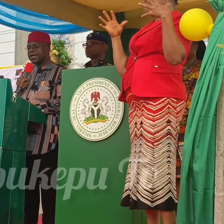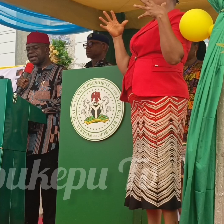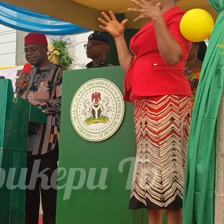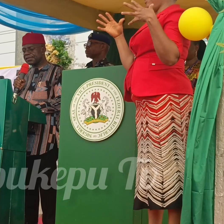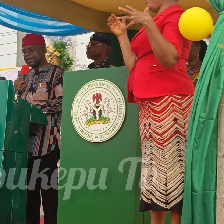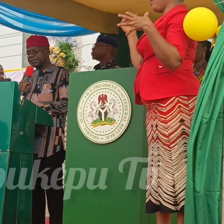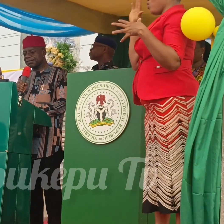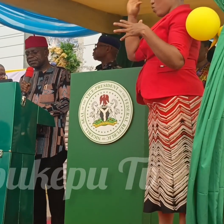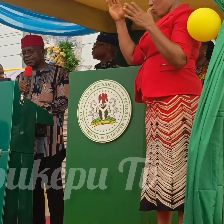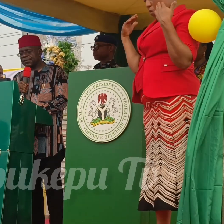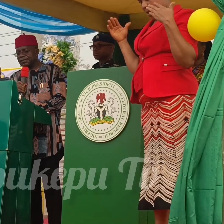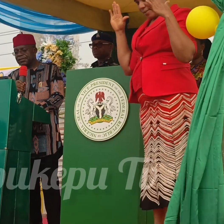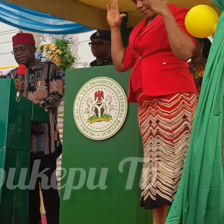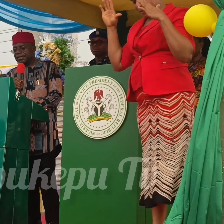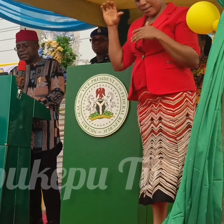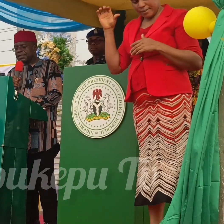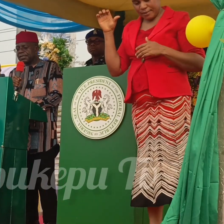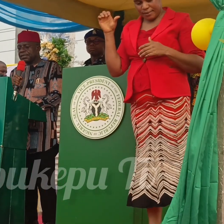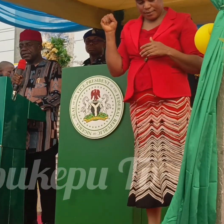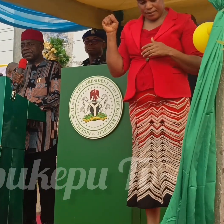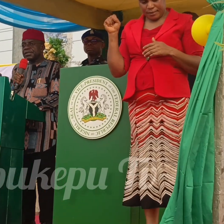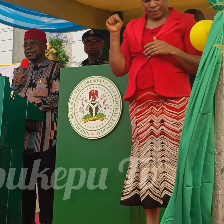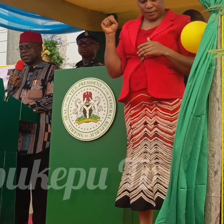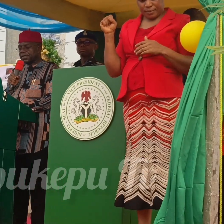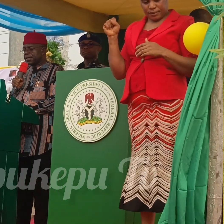Your Excellencies,